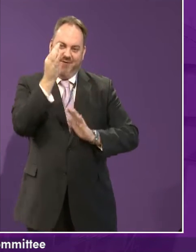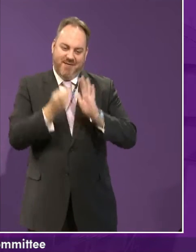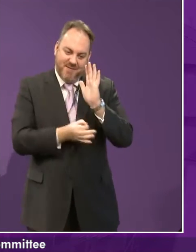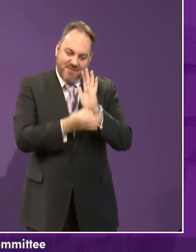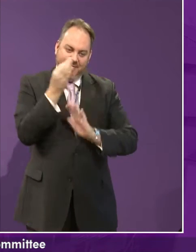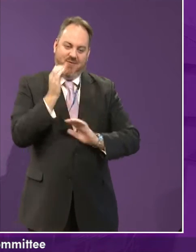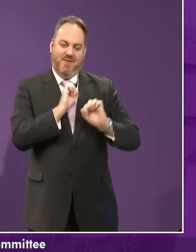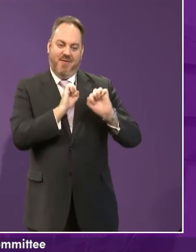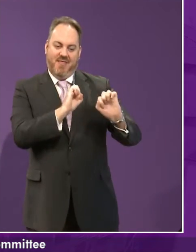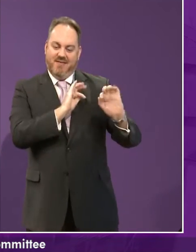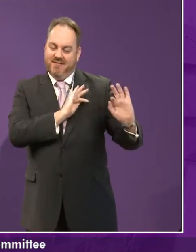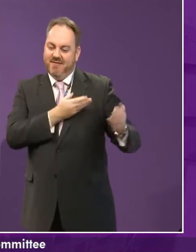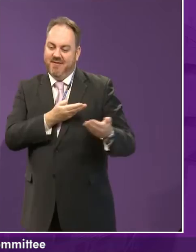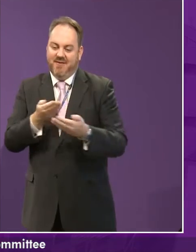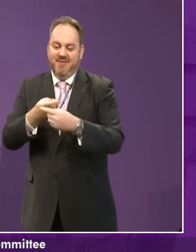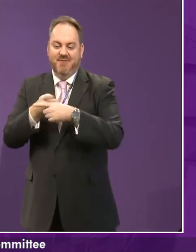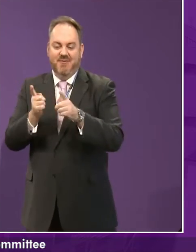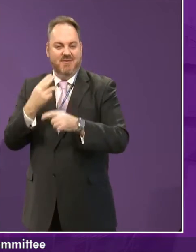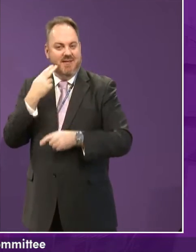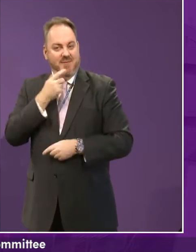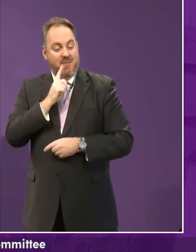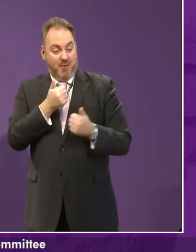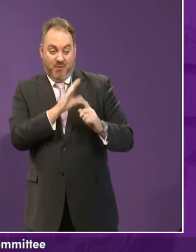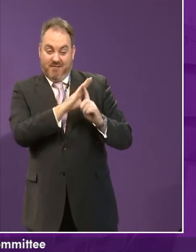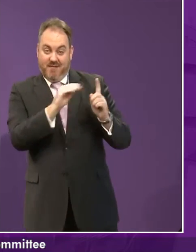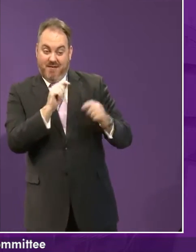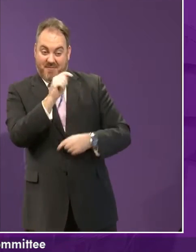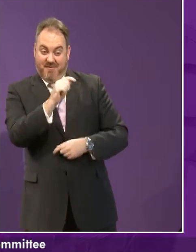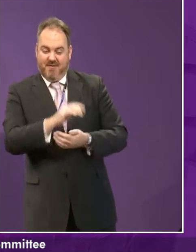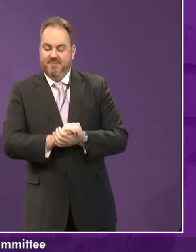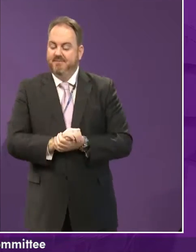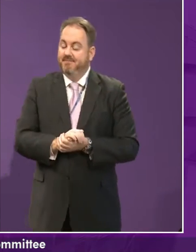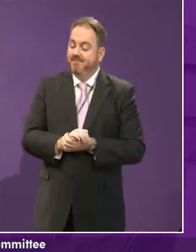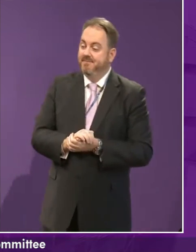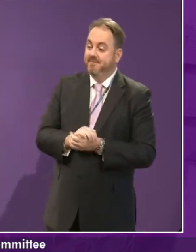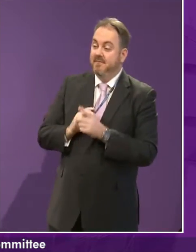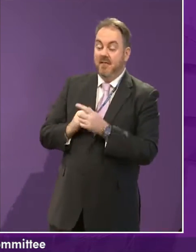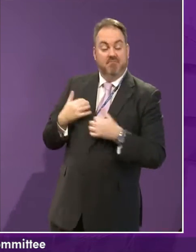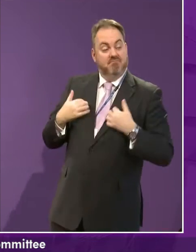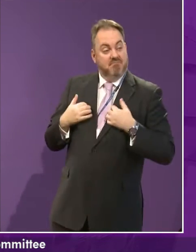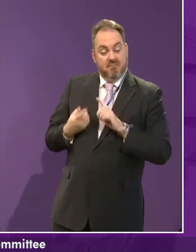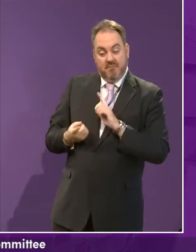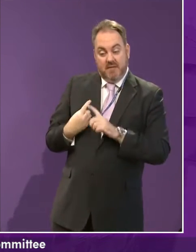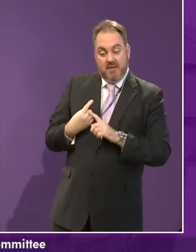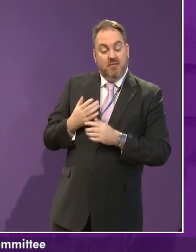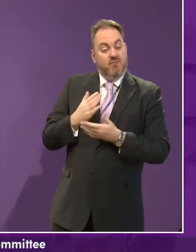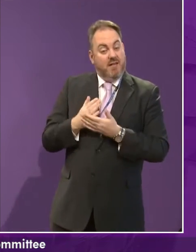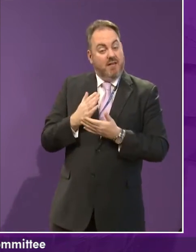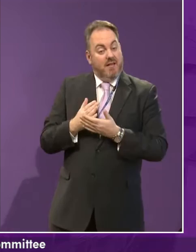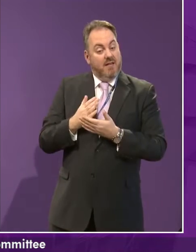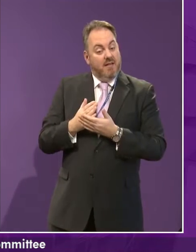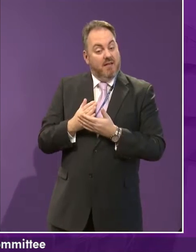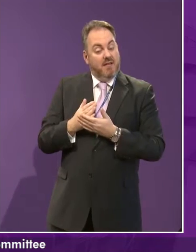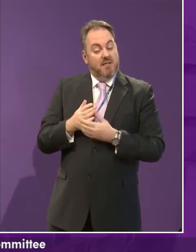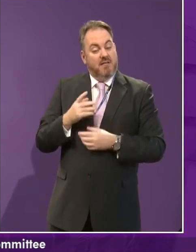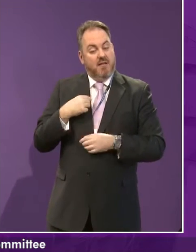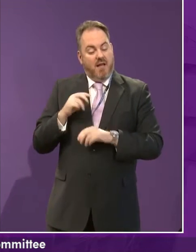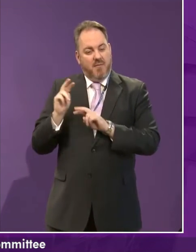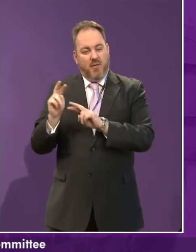built itself, as it were. Definitely. I think, my role's expanded in the last few months to take on all of sort of recruitment admissions